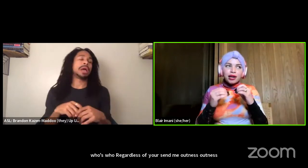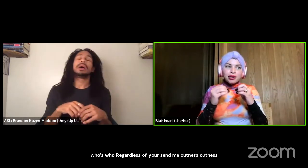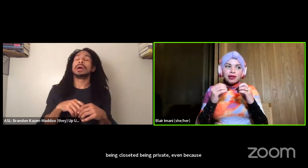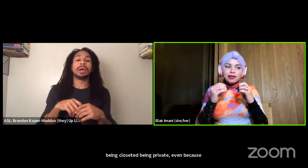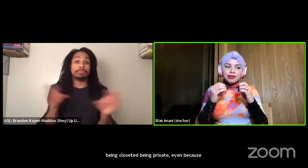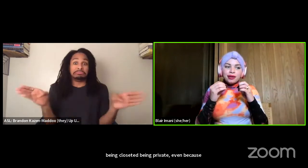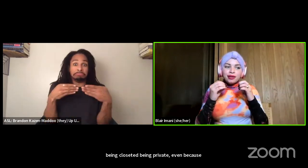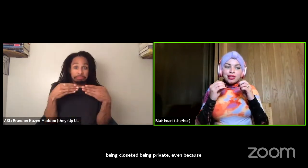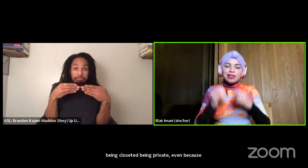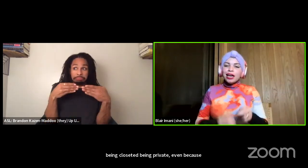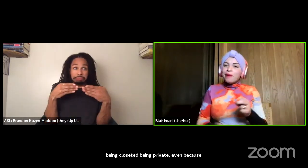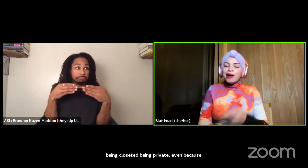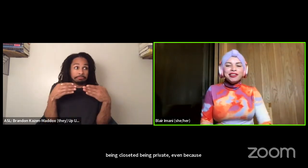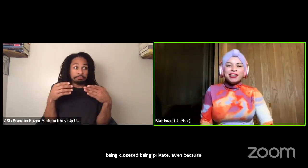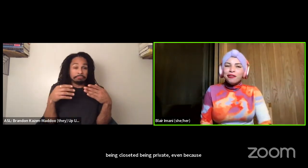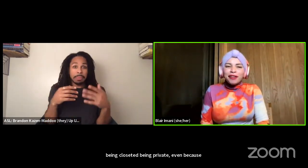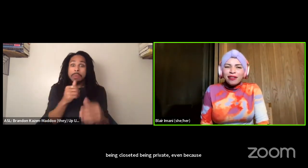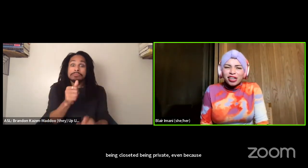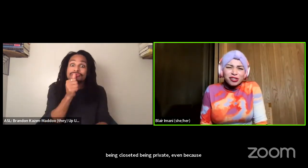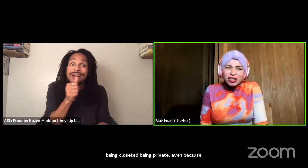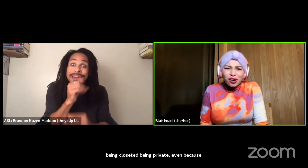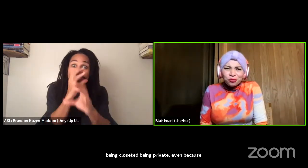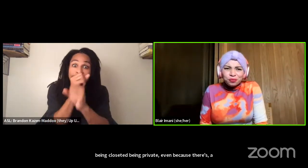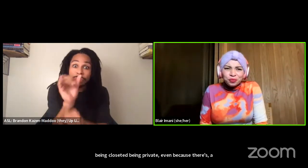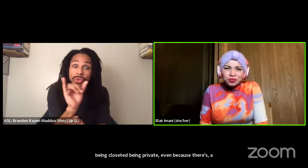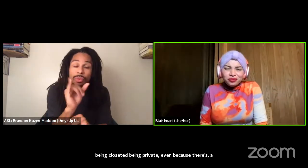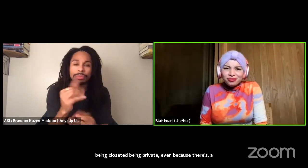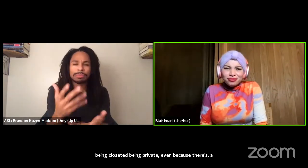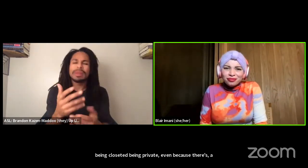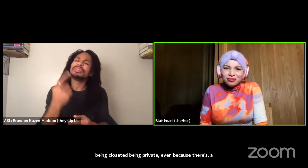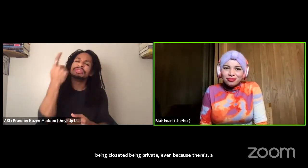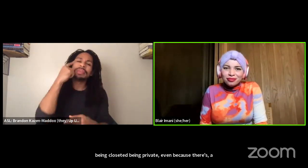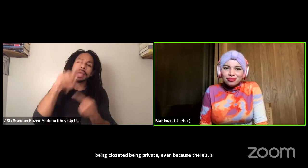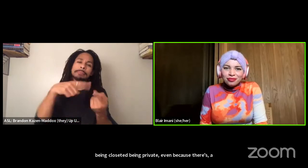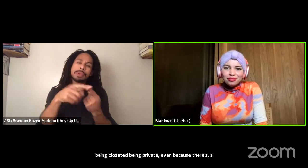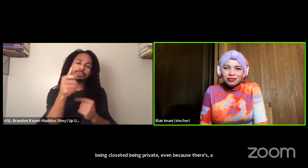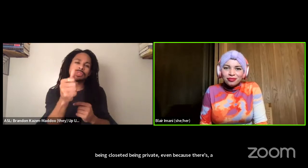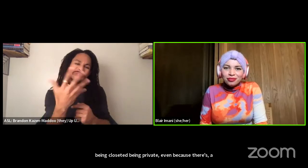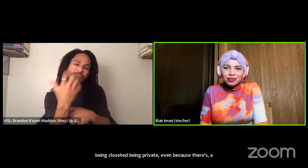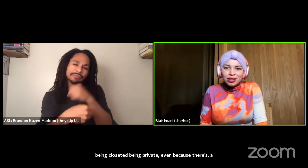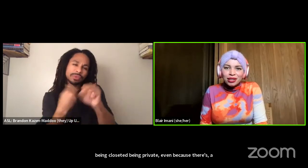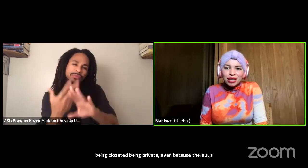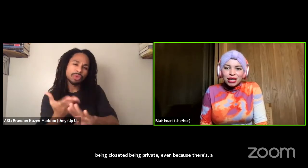there, to think about yourself 5 years ago.